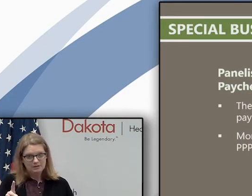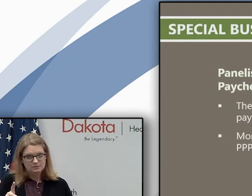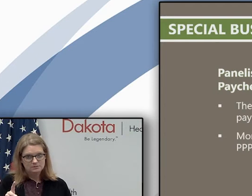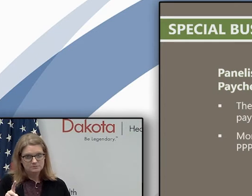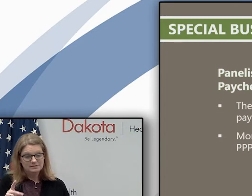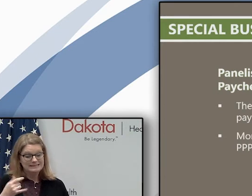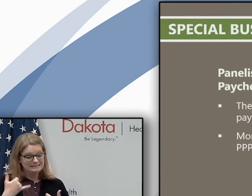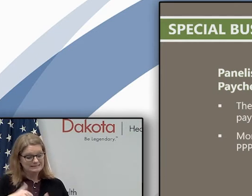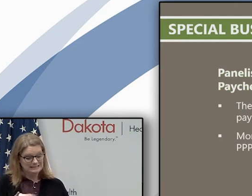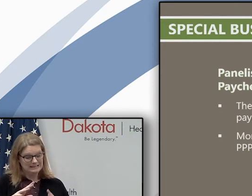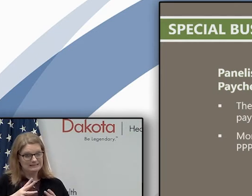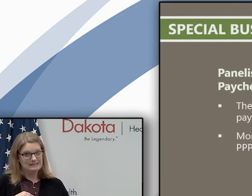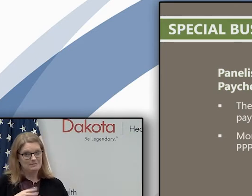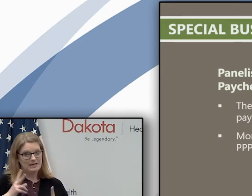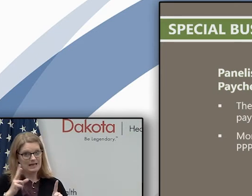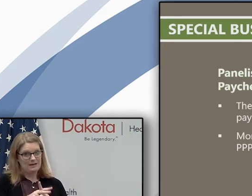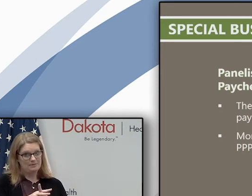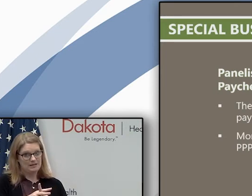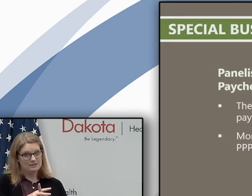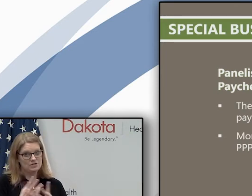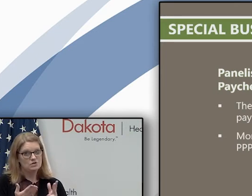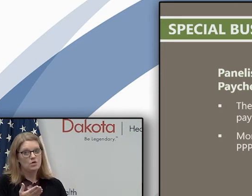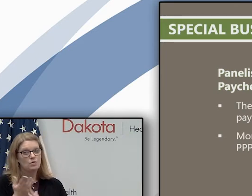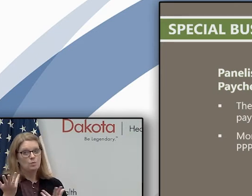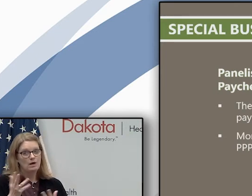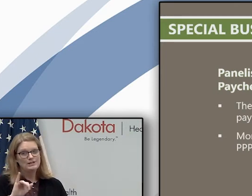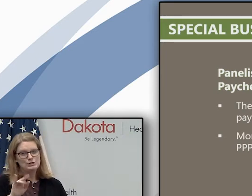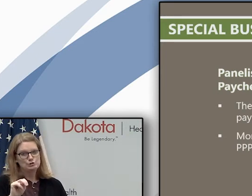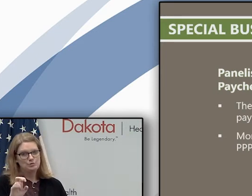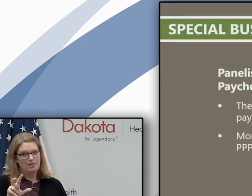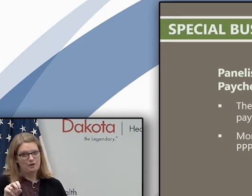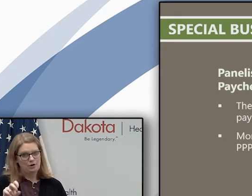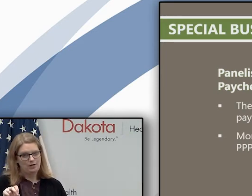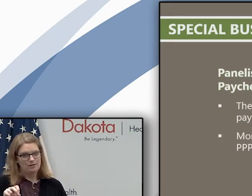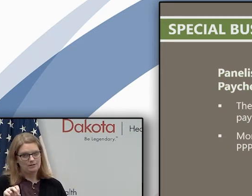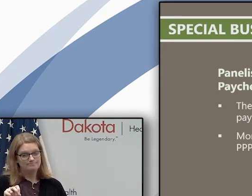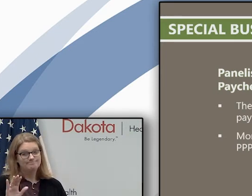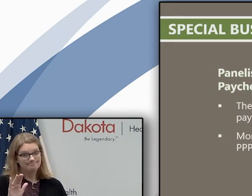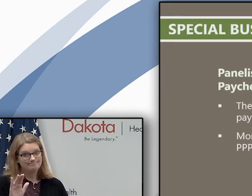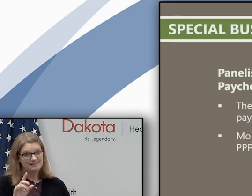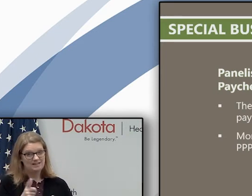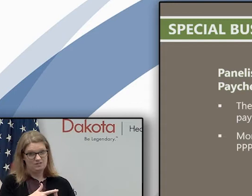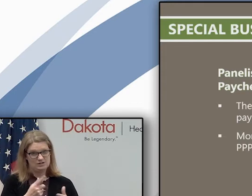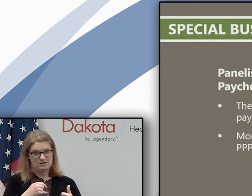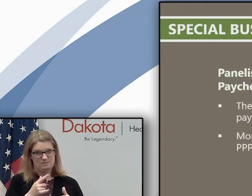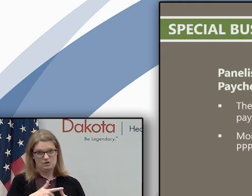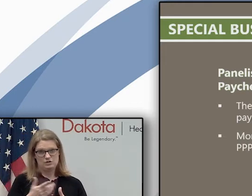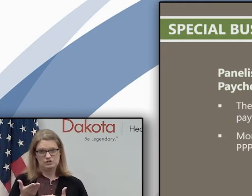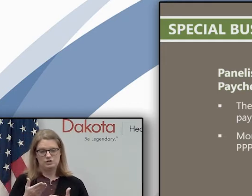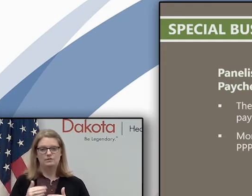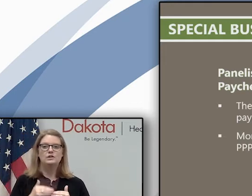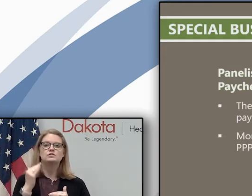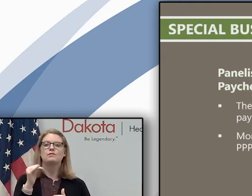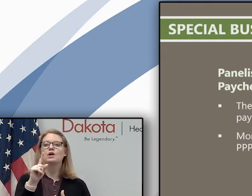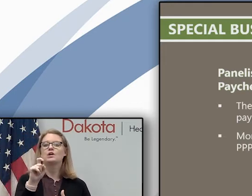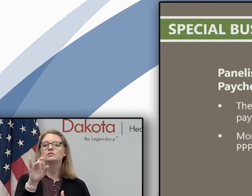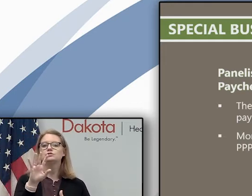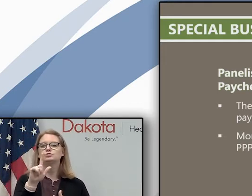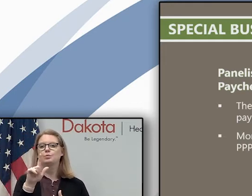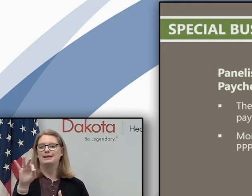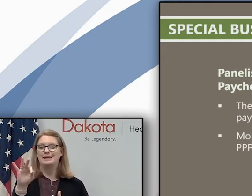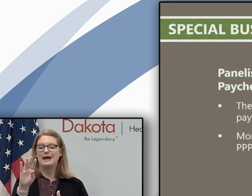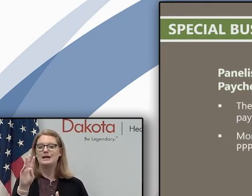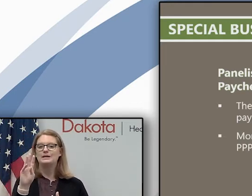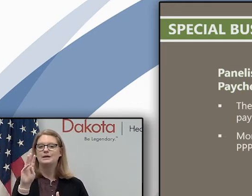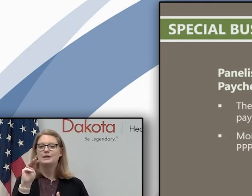still accepting applications through June 30th. But again, if first come, first served, there's over $129 billion remaining